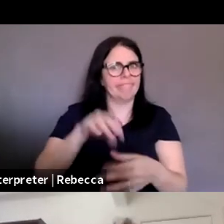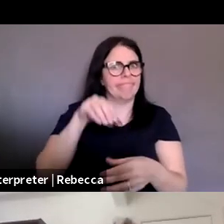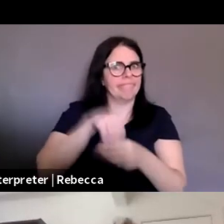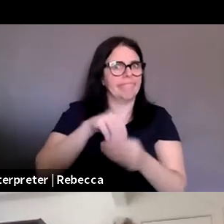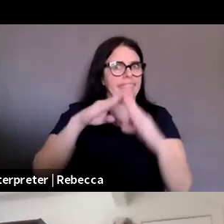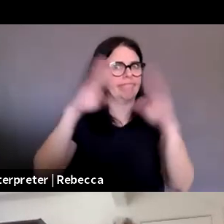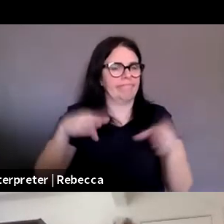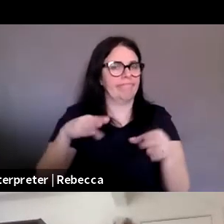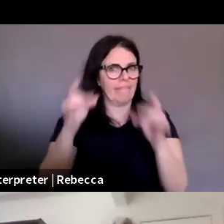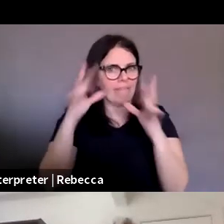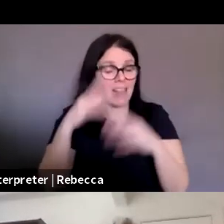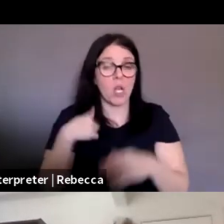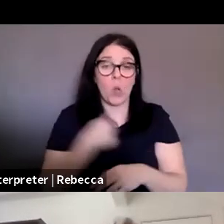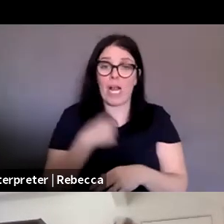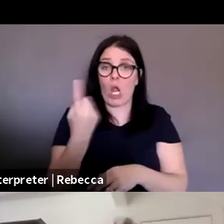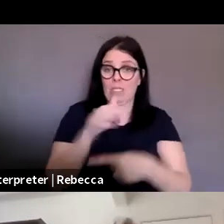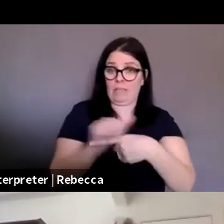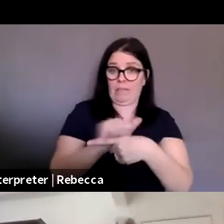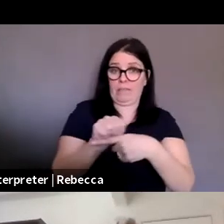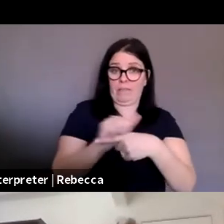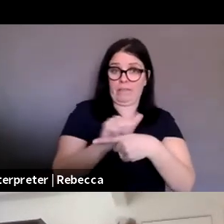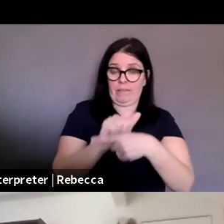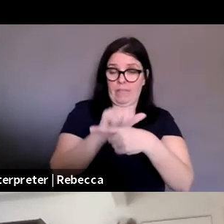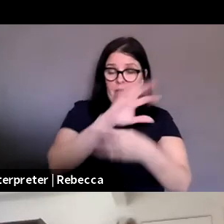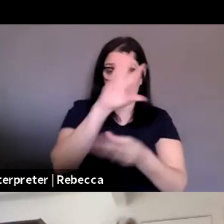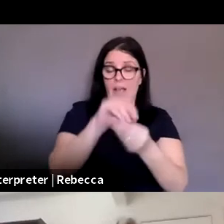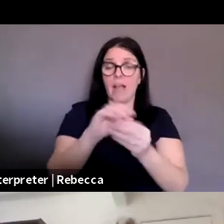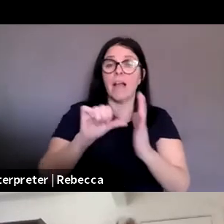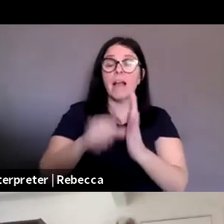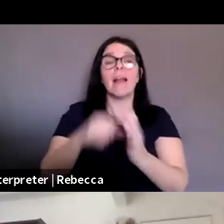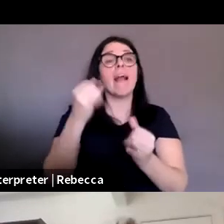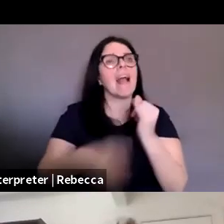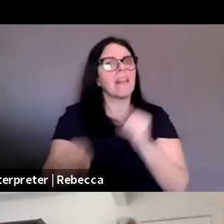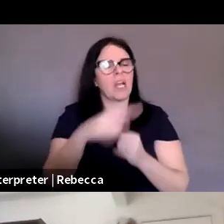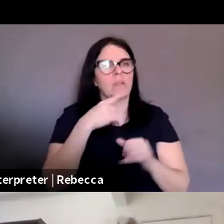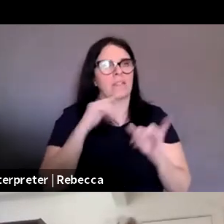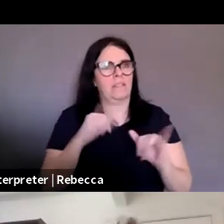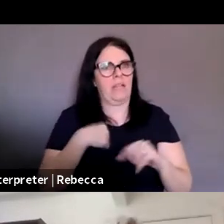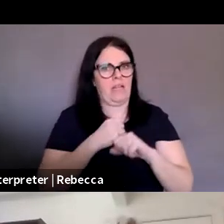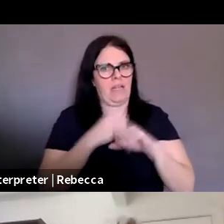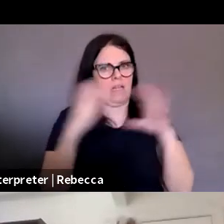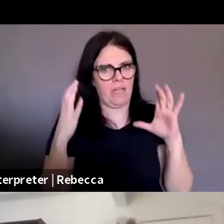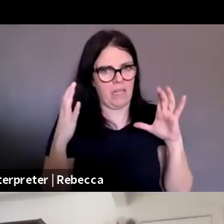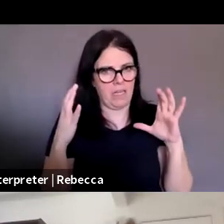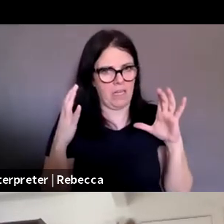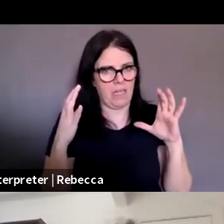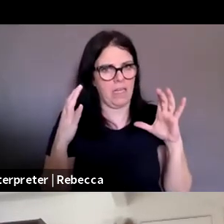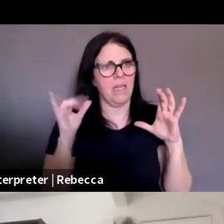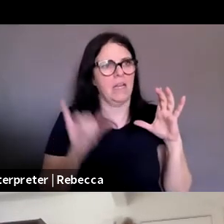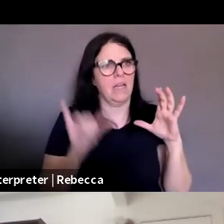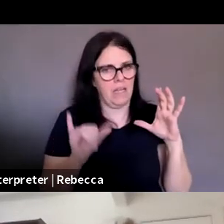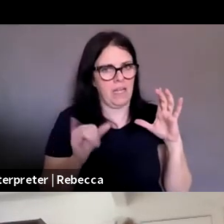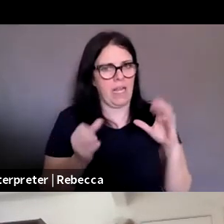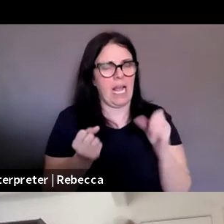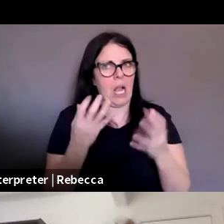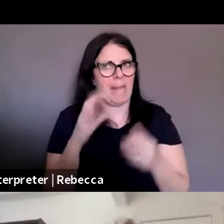of the training is, well, actually, now that I understand domestic violence, I realize that maybe 50% of the cases that I've